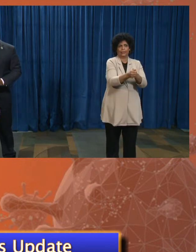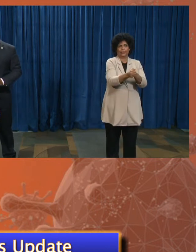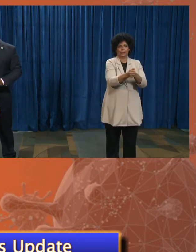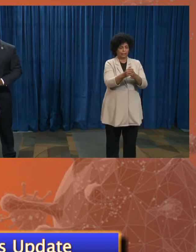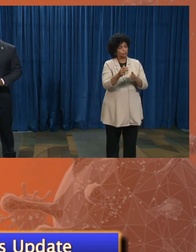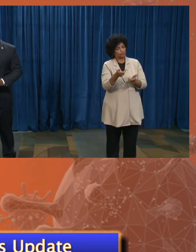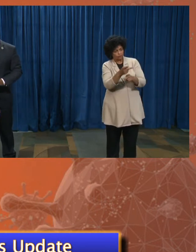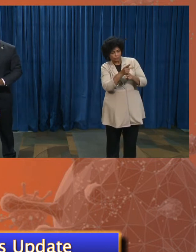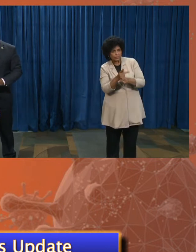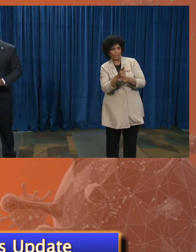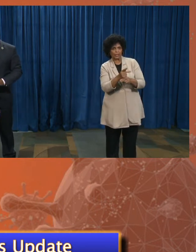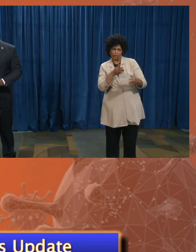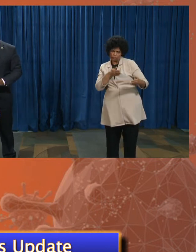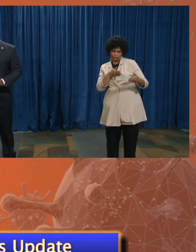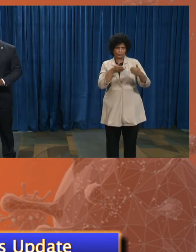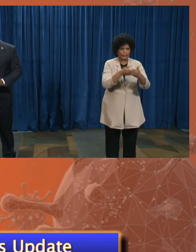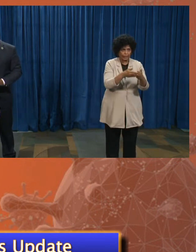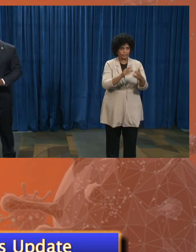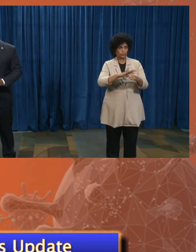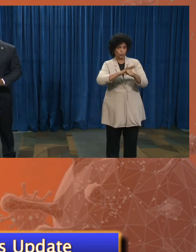in our fight against COVID-19.